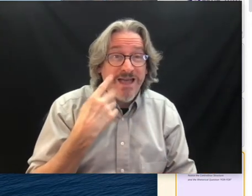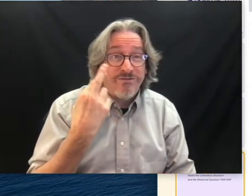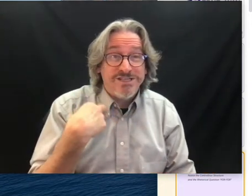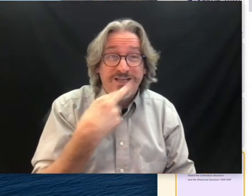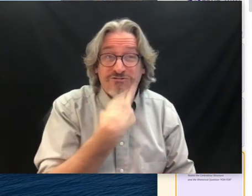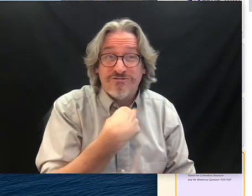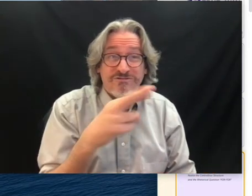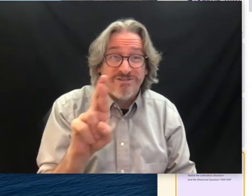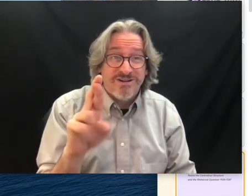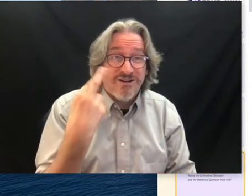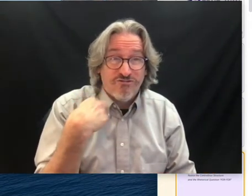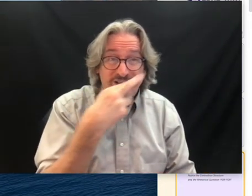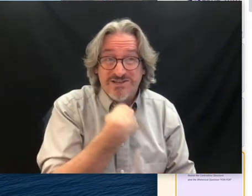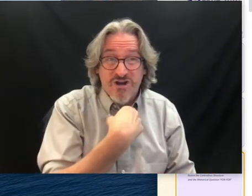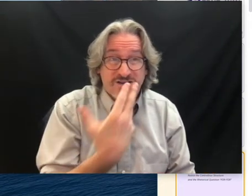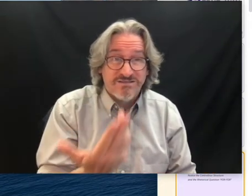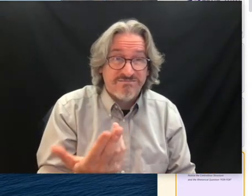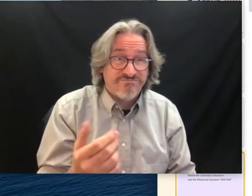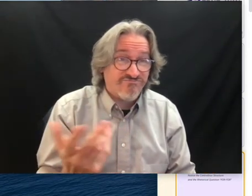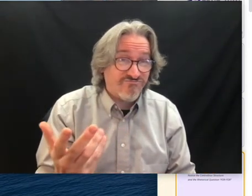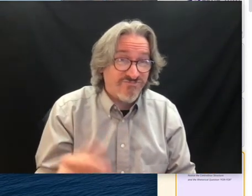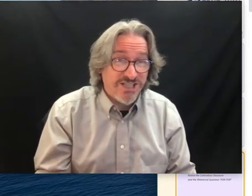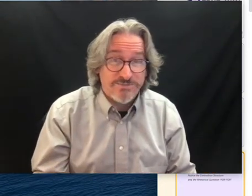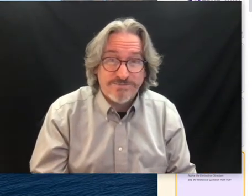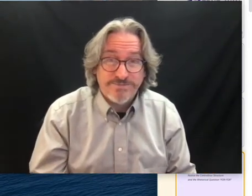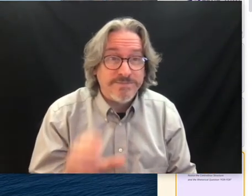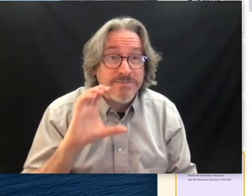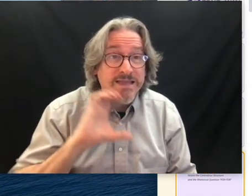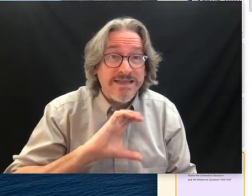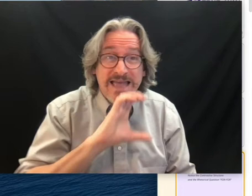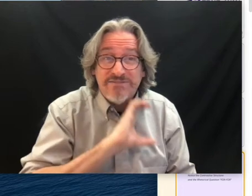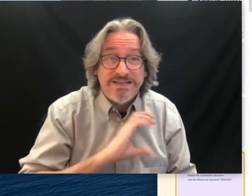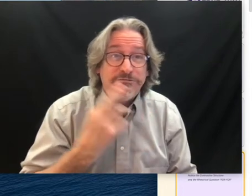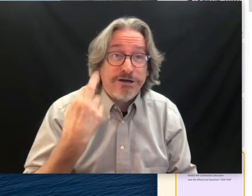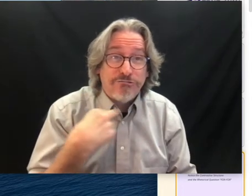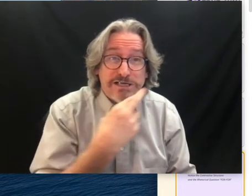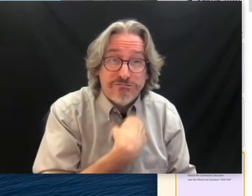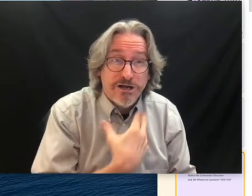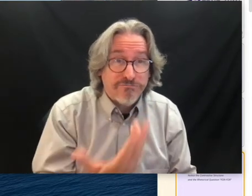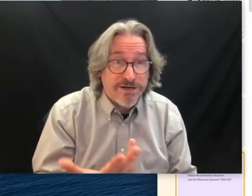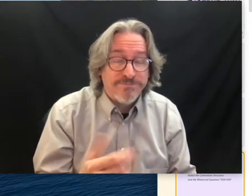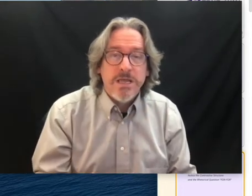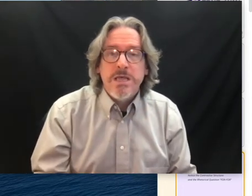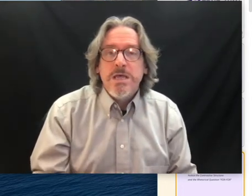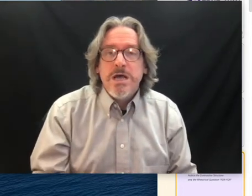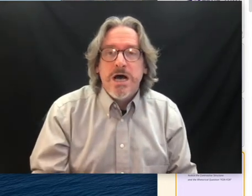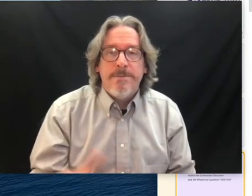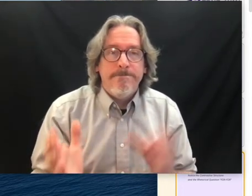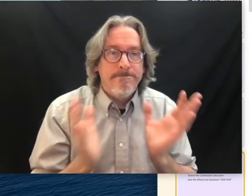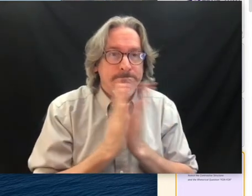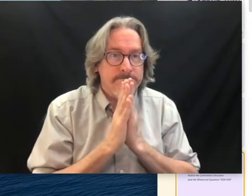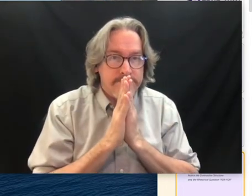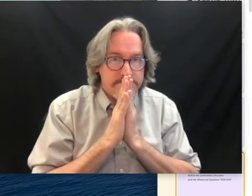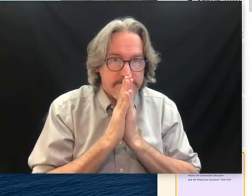only ever seen restaurant. So cafeteria, restaurant,